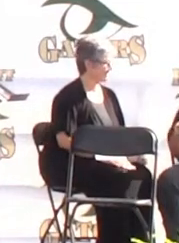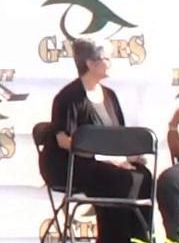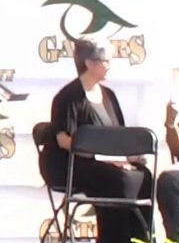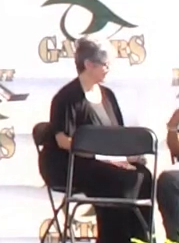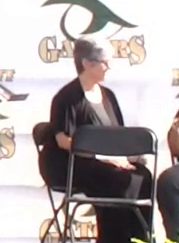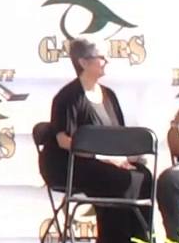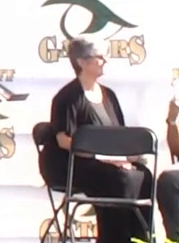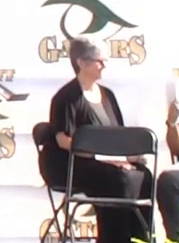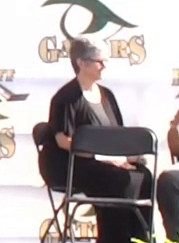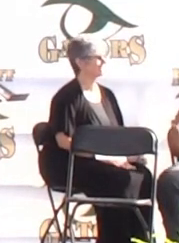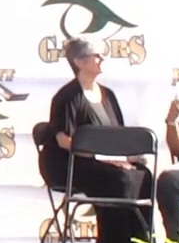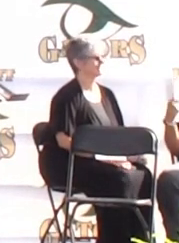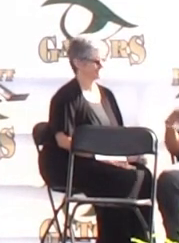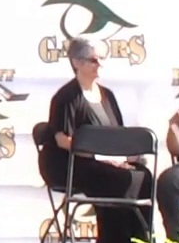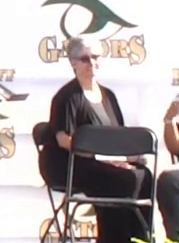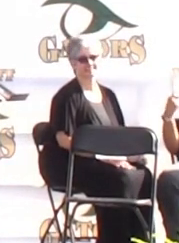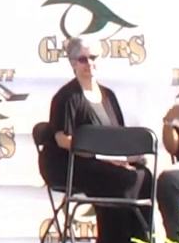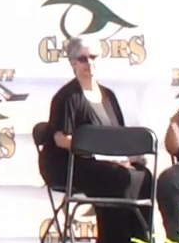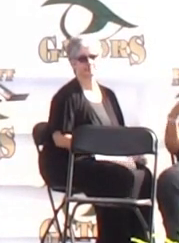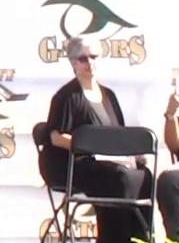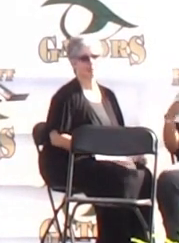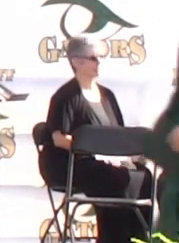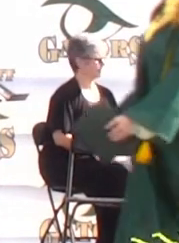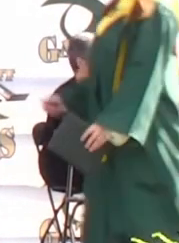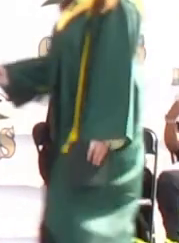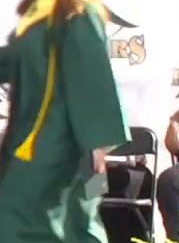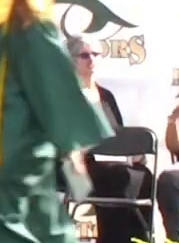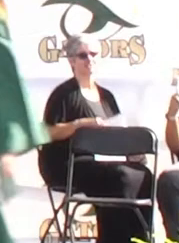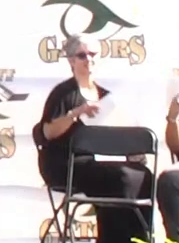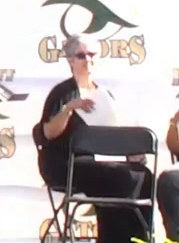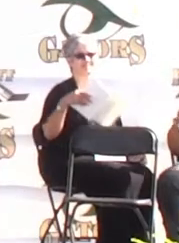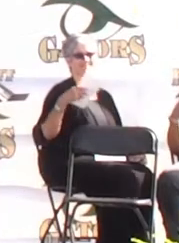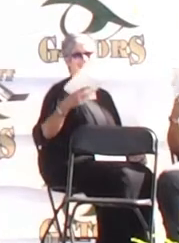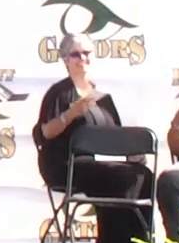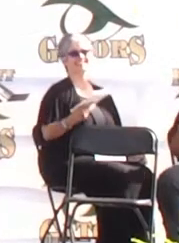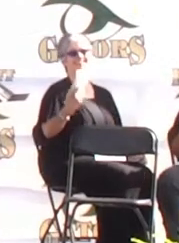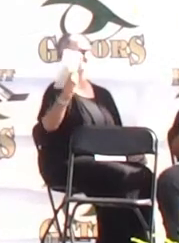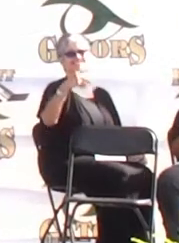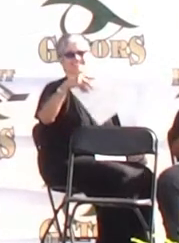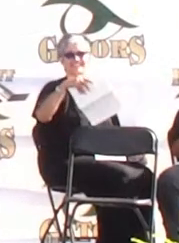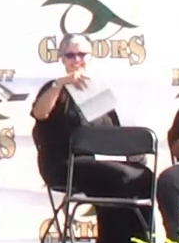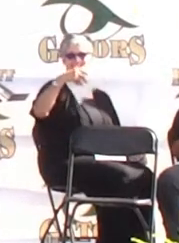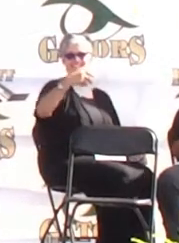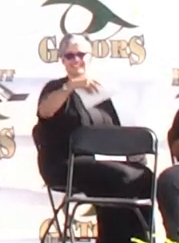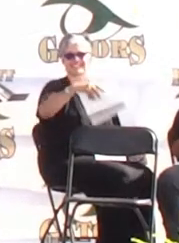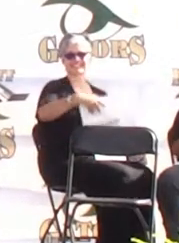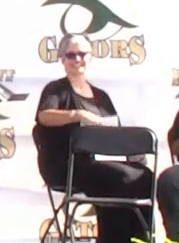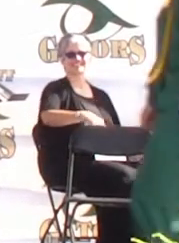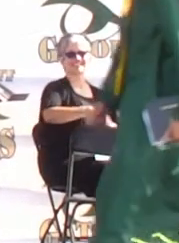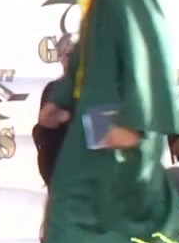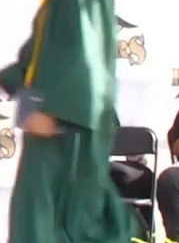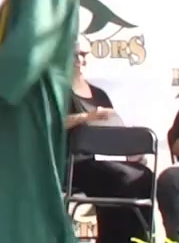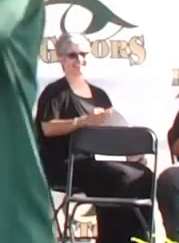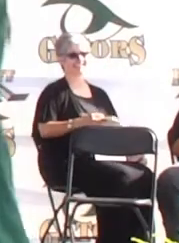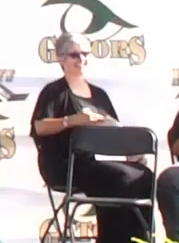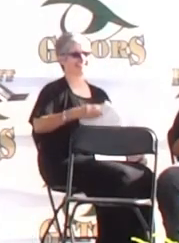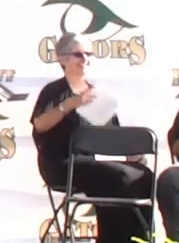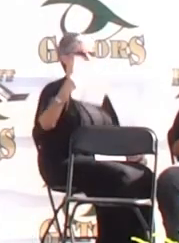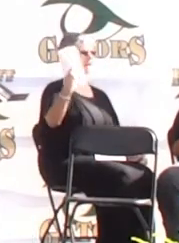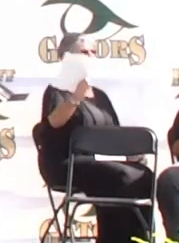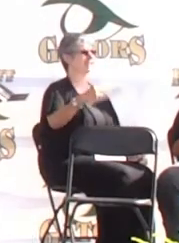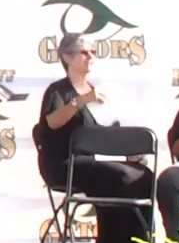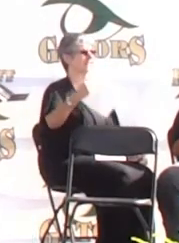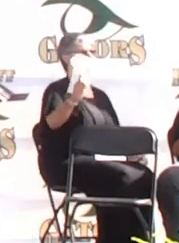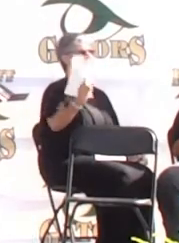crew, Jimena Ombres, honor graduate. Jack James Benedict. William Michael